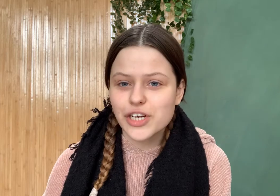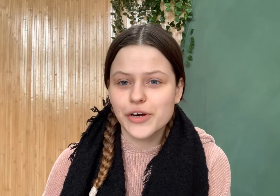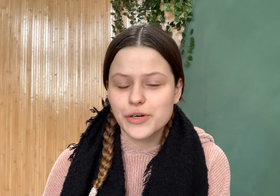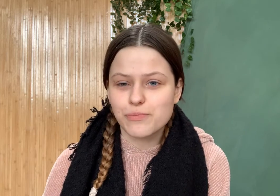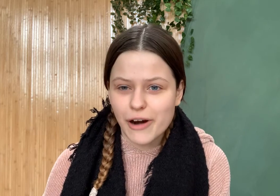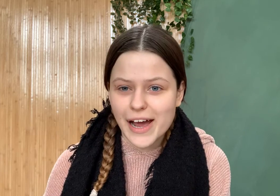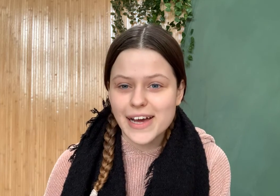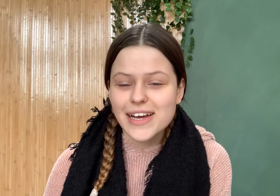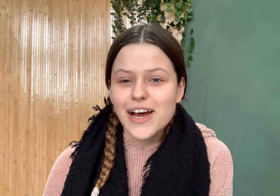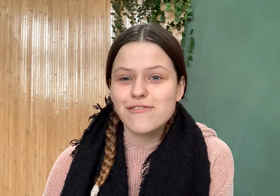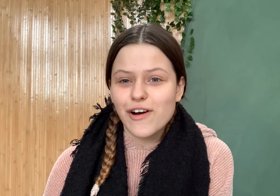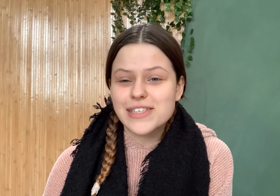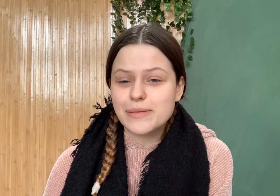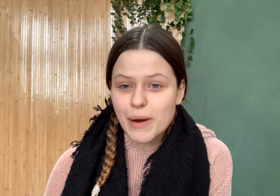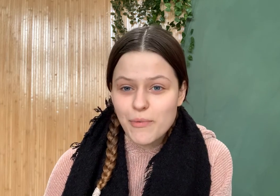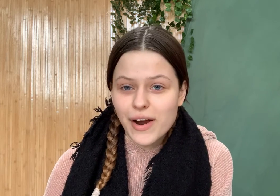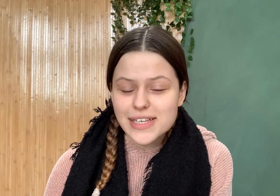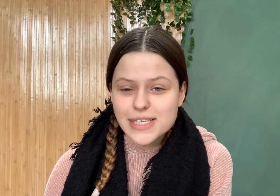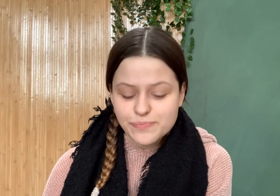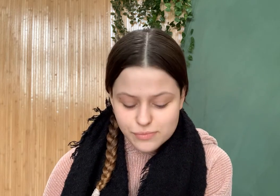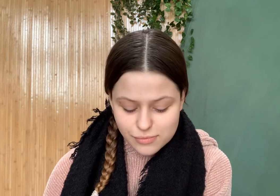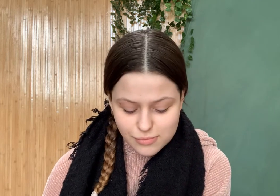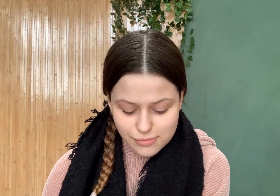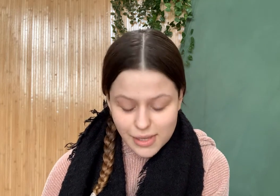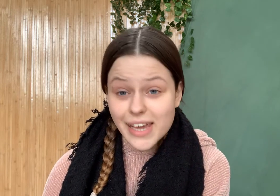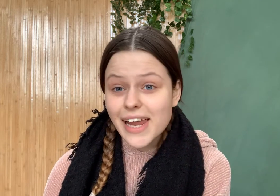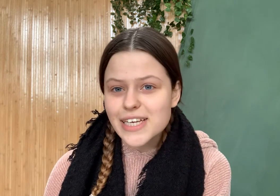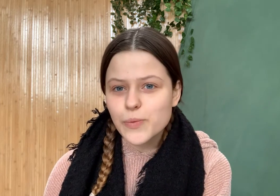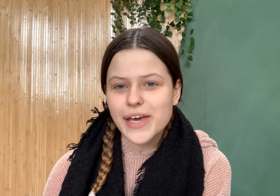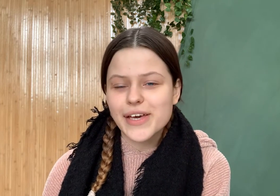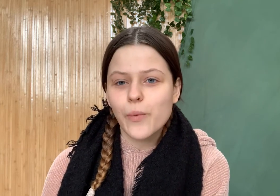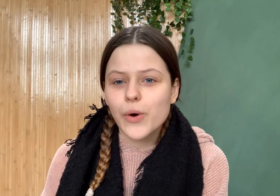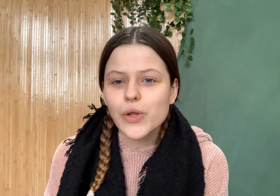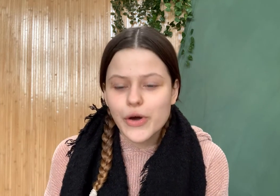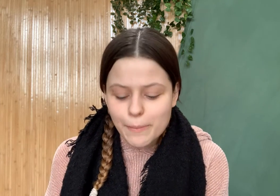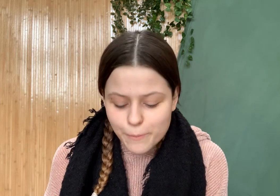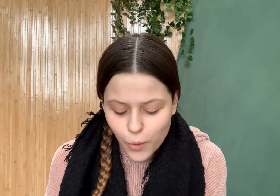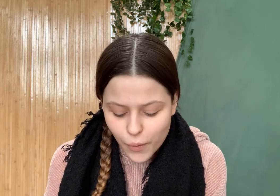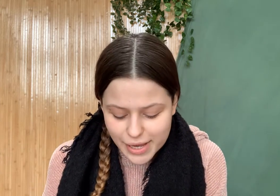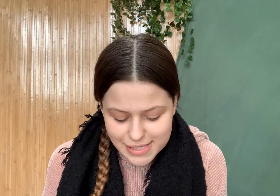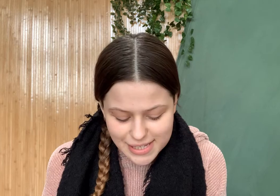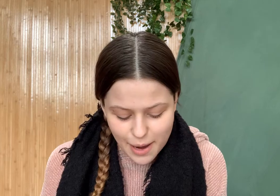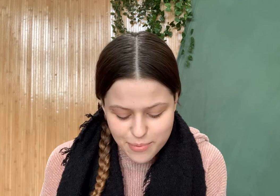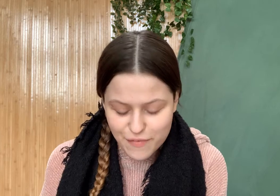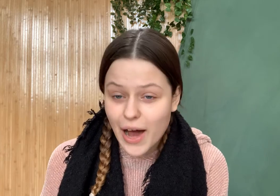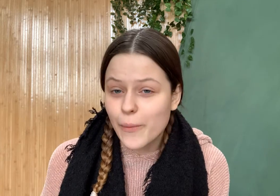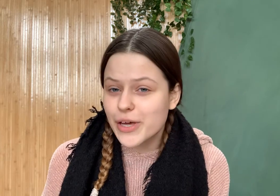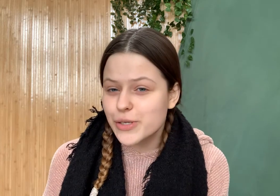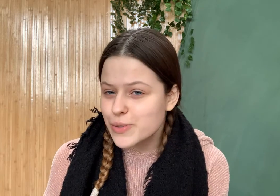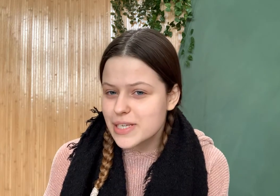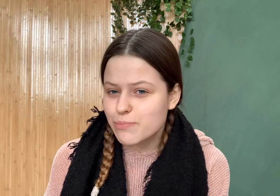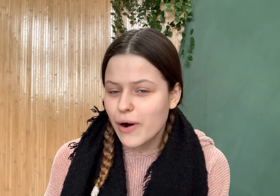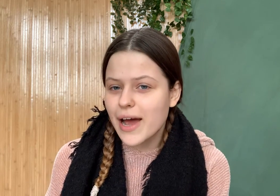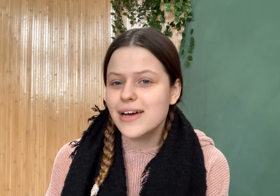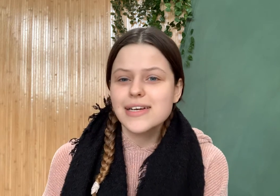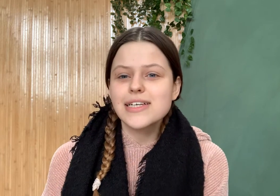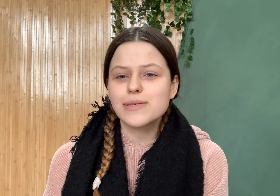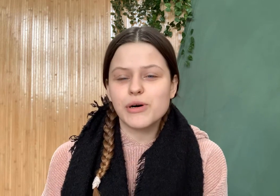a good prayer for us to memorize. And next week, we'll look more in depth of how we can use this prayer to model